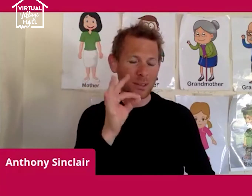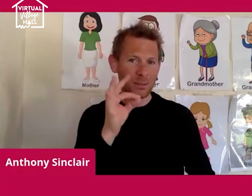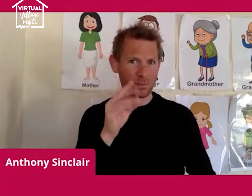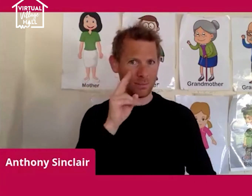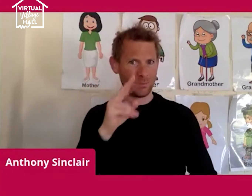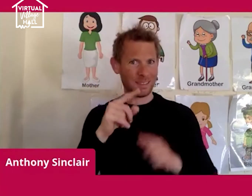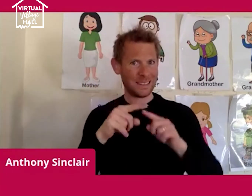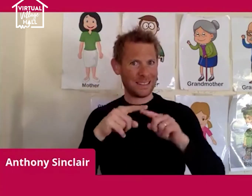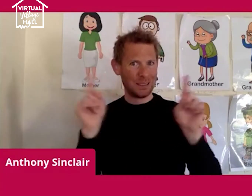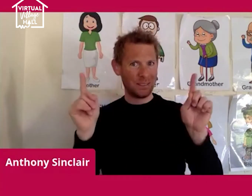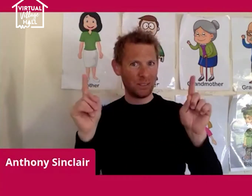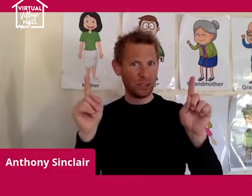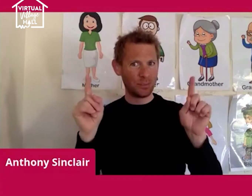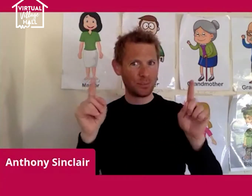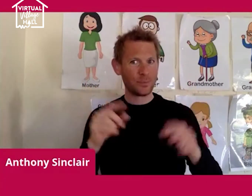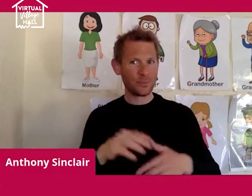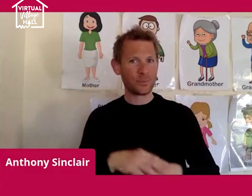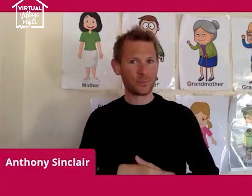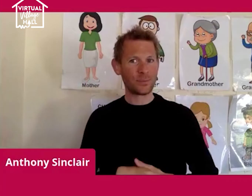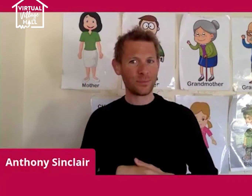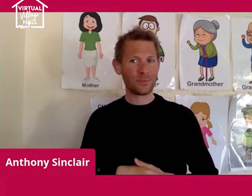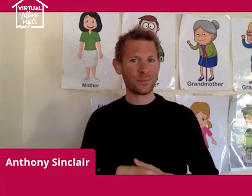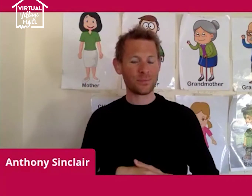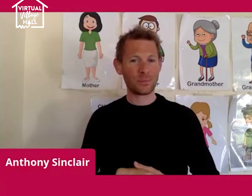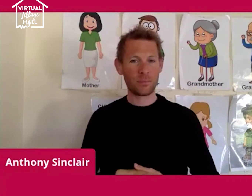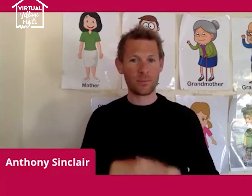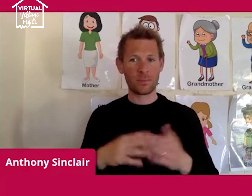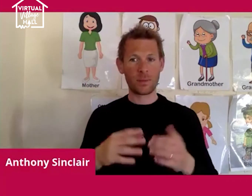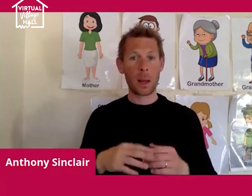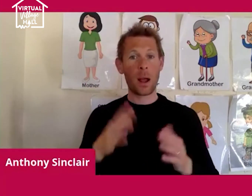Water. So you can see they're very different.